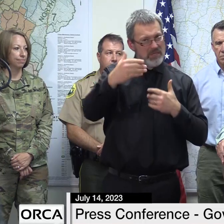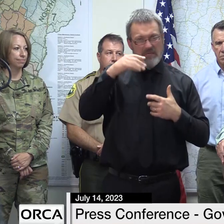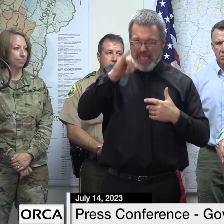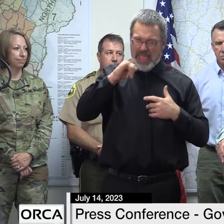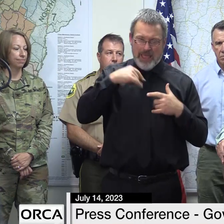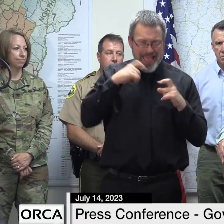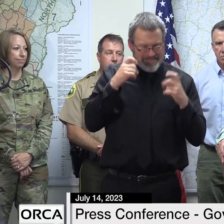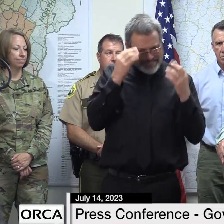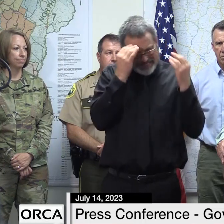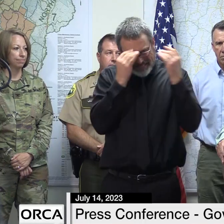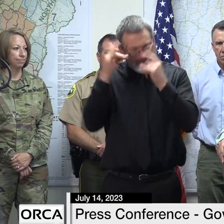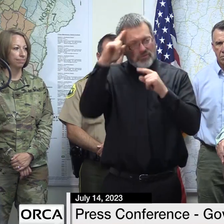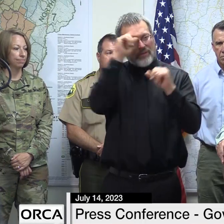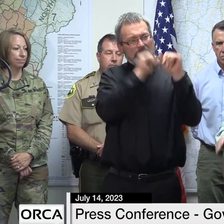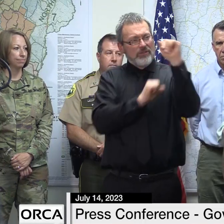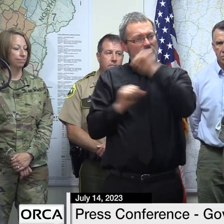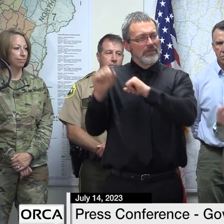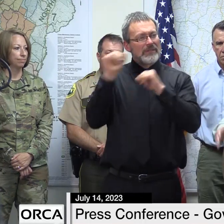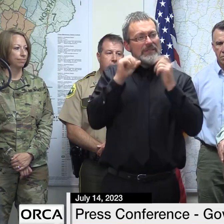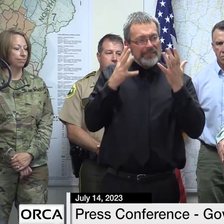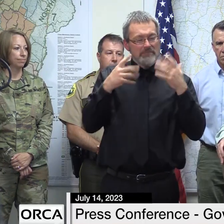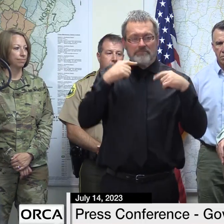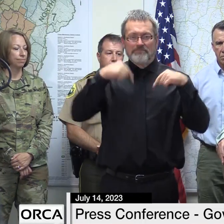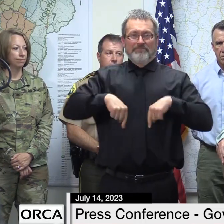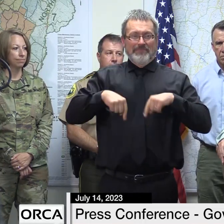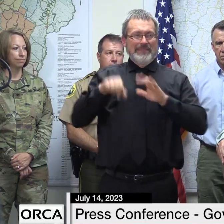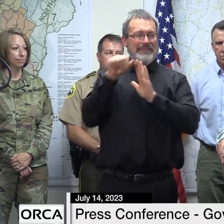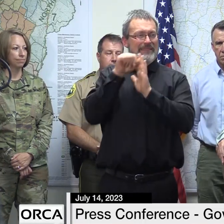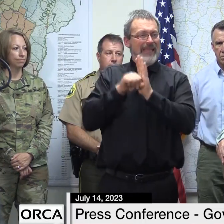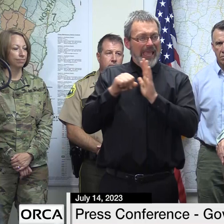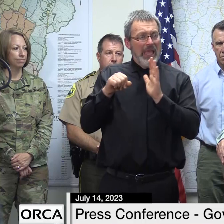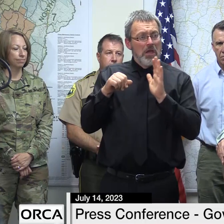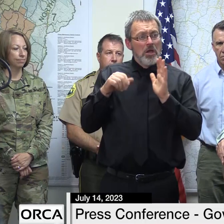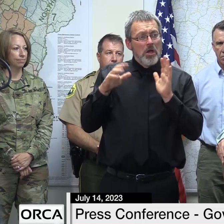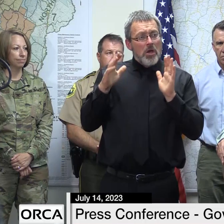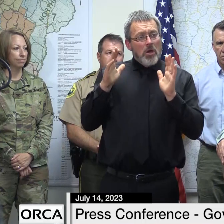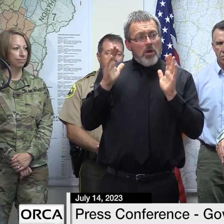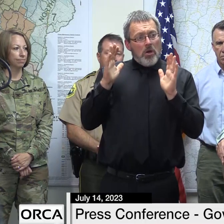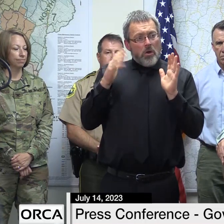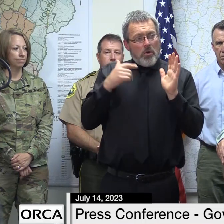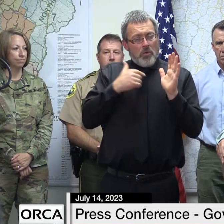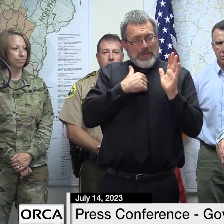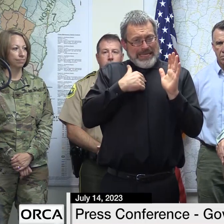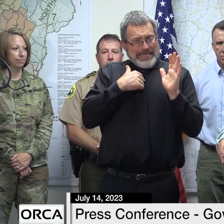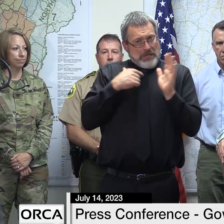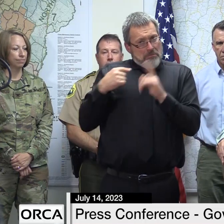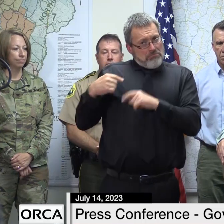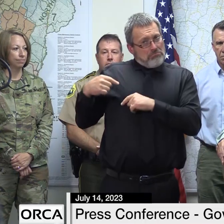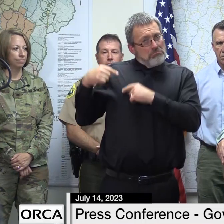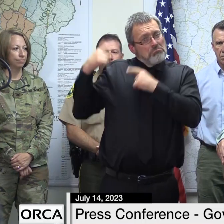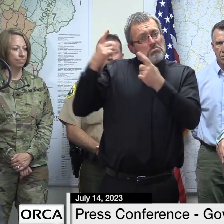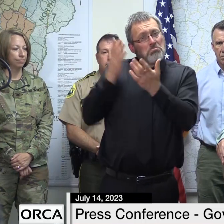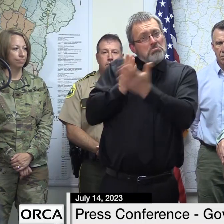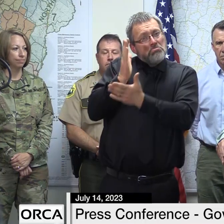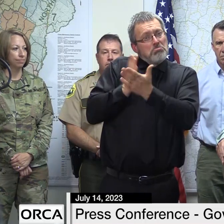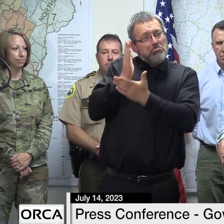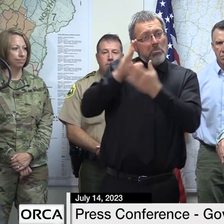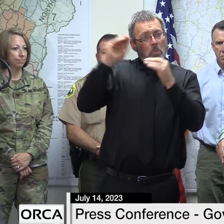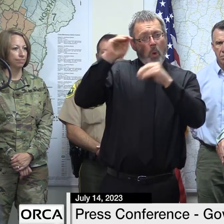I think Vermont is in a good spot without these natural disasters. We can produce a lot of great food for the